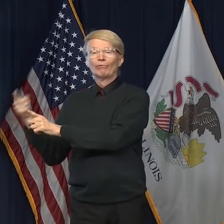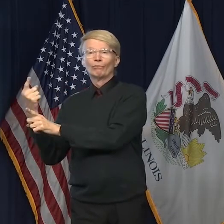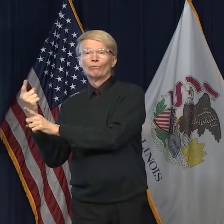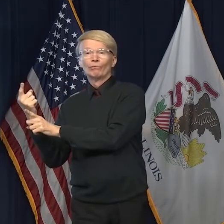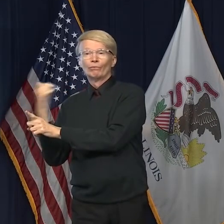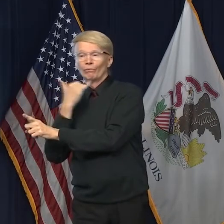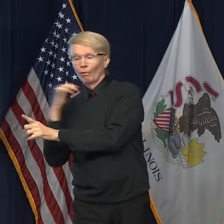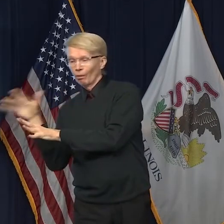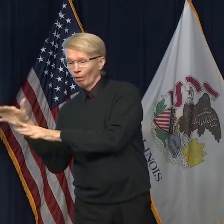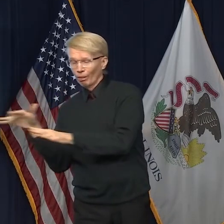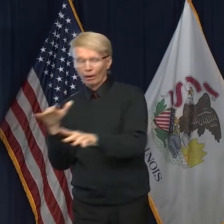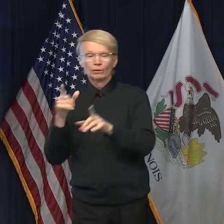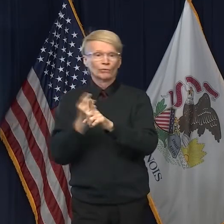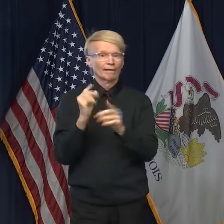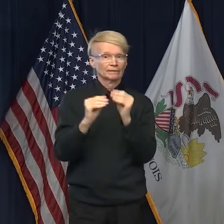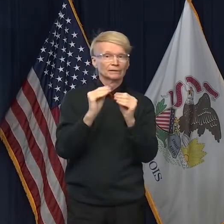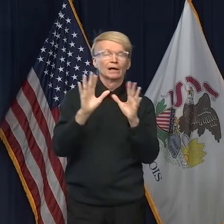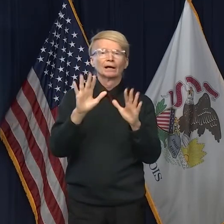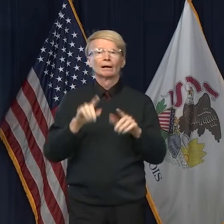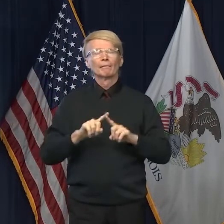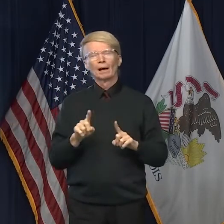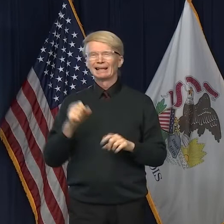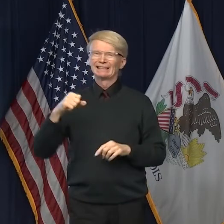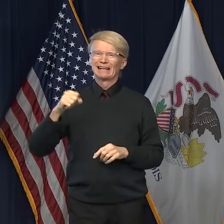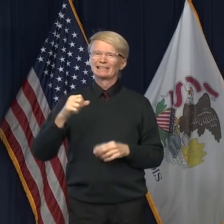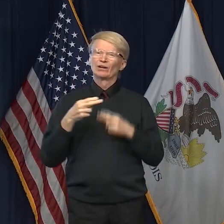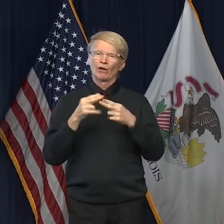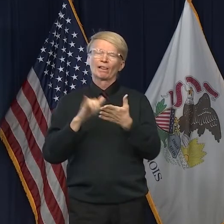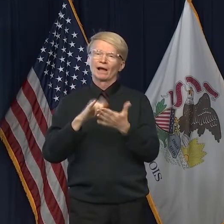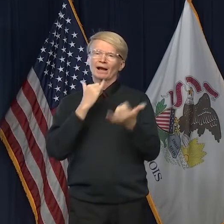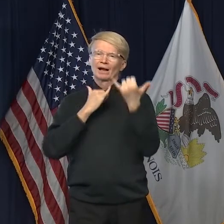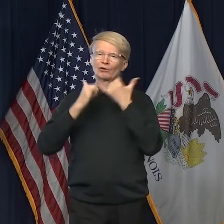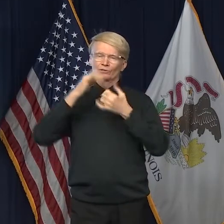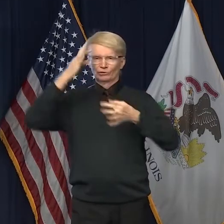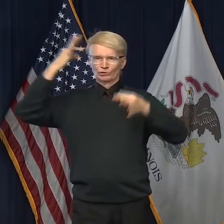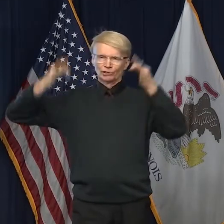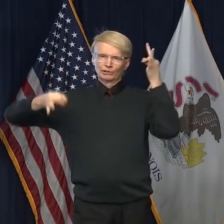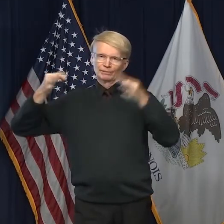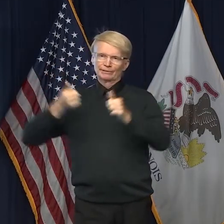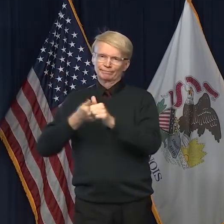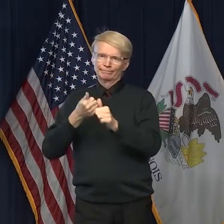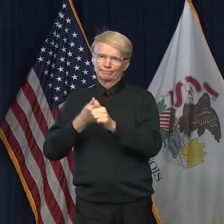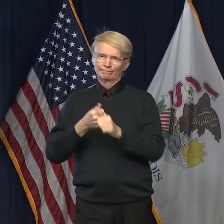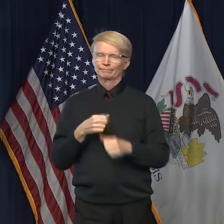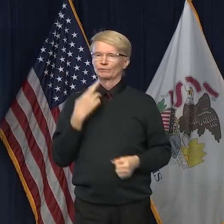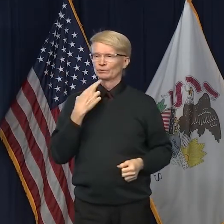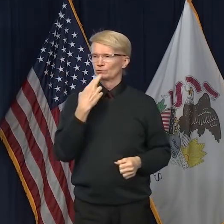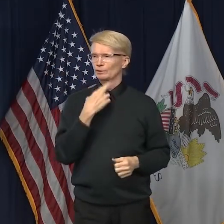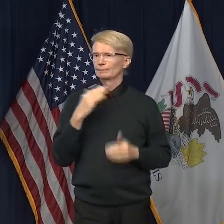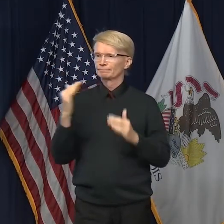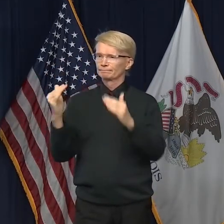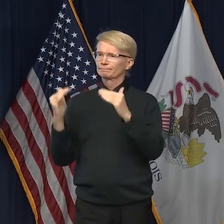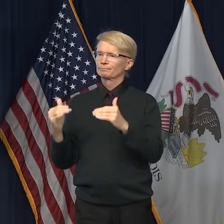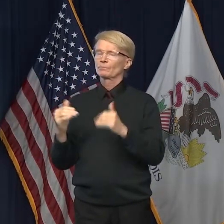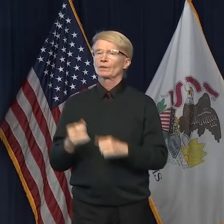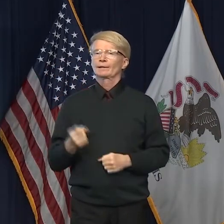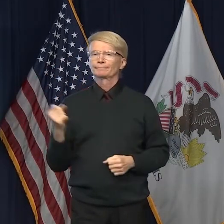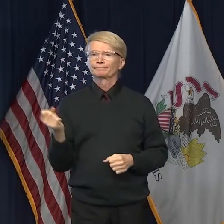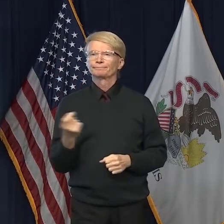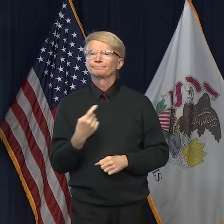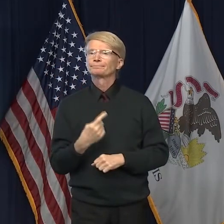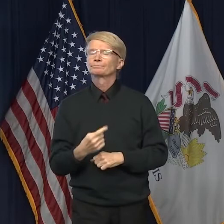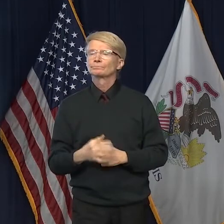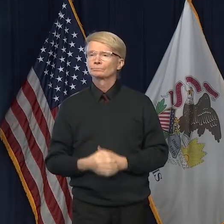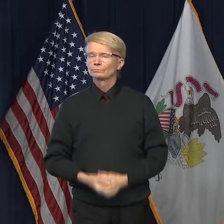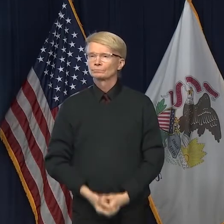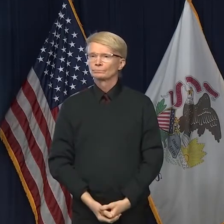he absolutely is responsible for an error in judgment here. Governor, regarding LaSalle, just further comment on the change in leadership. Is